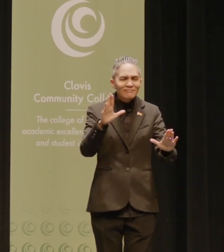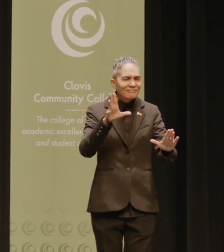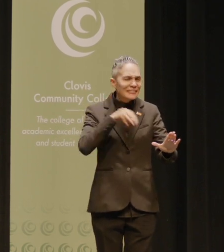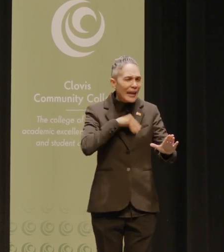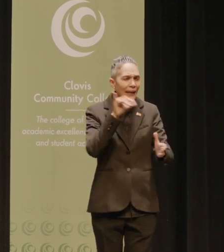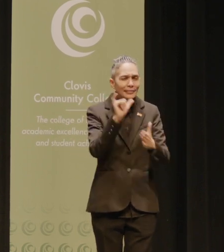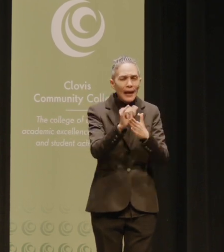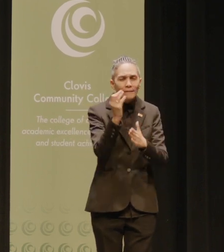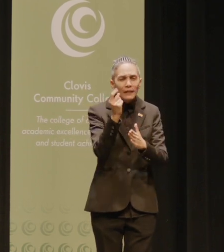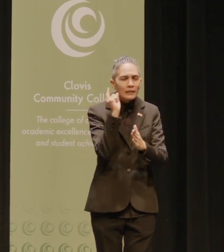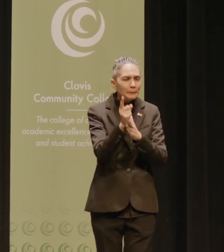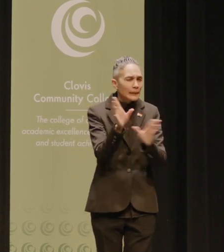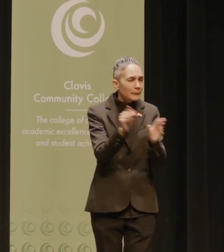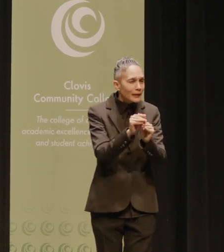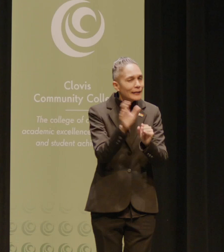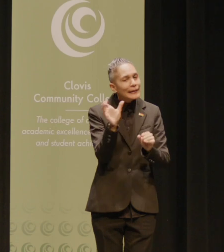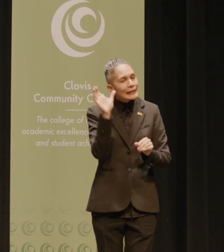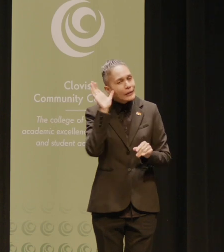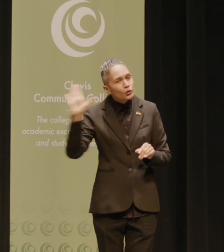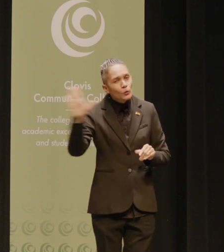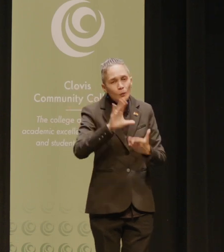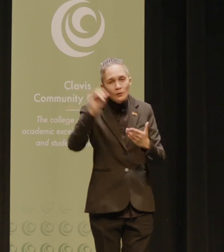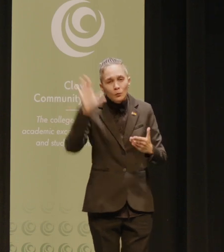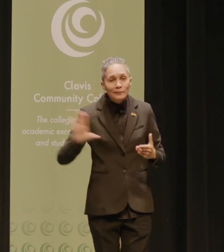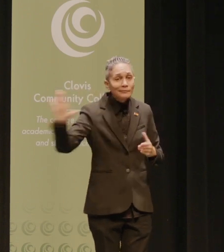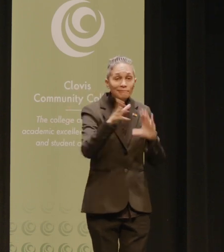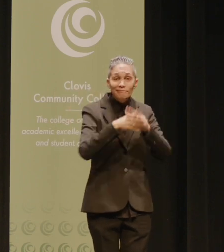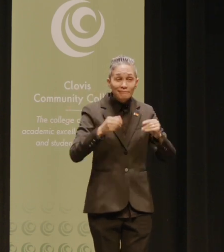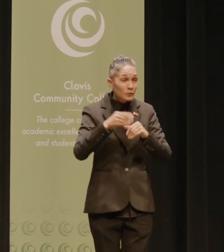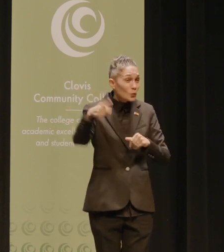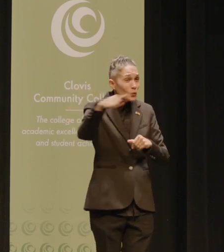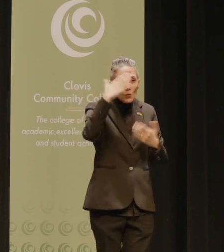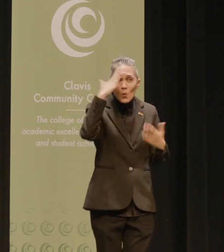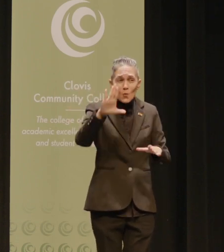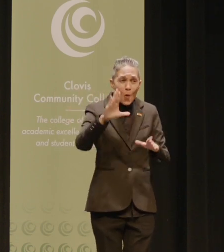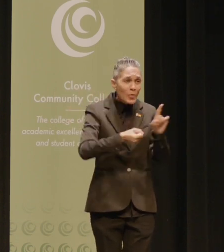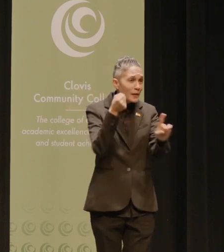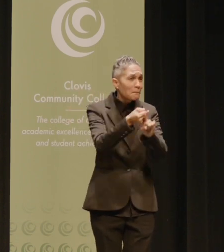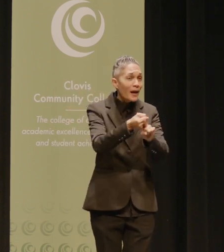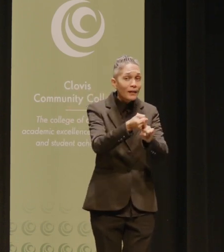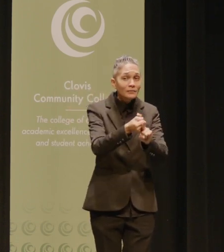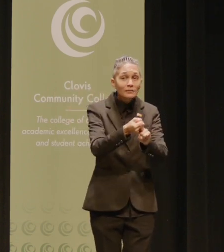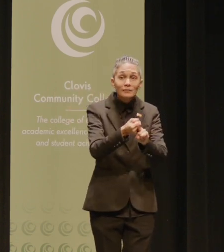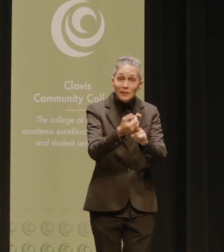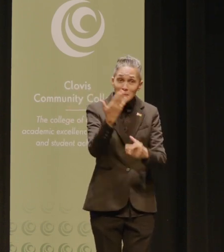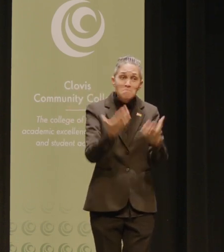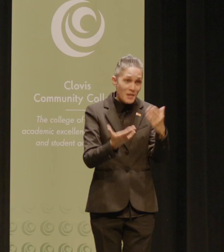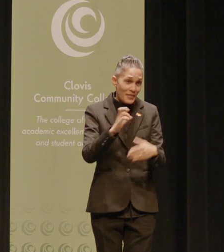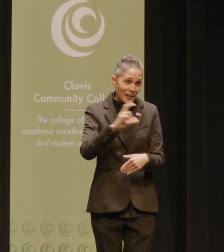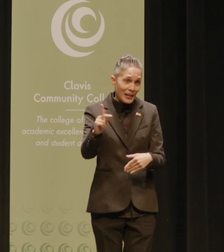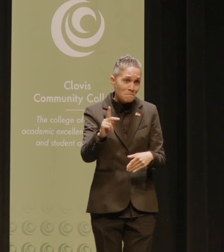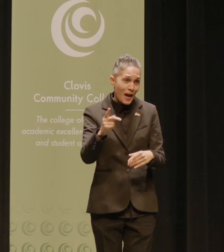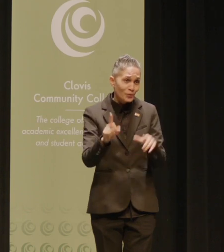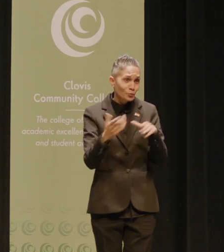15-minute meeting, listen to your students' stories, because you never know what impact you can make, and maybe they can return to tell their